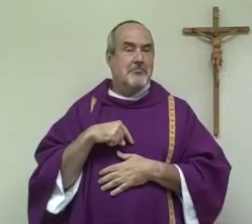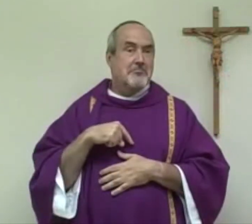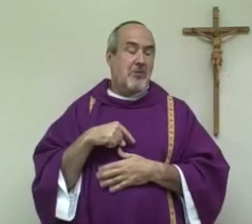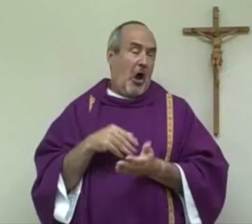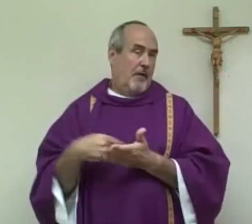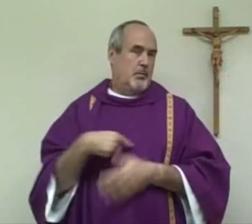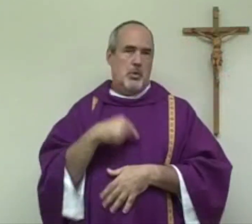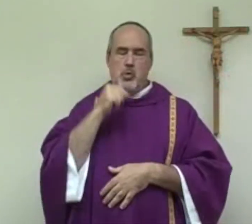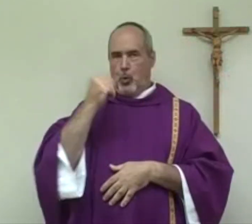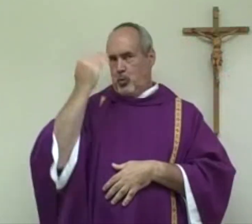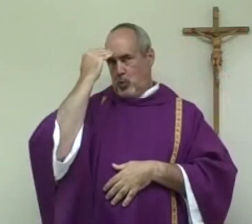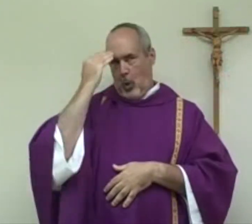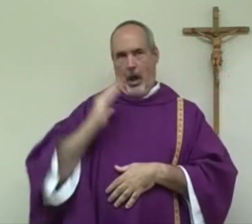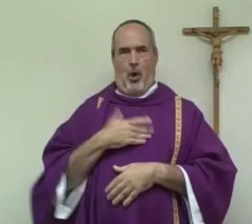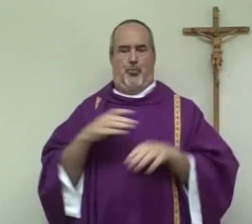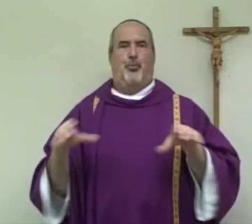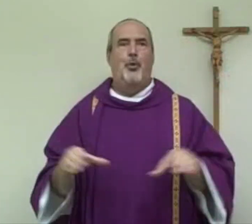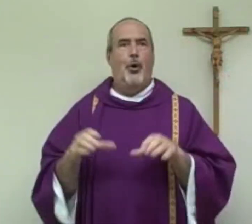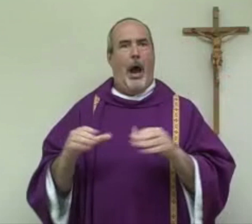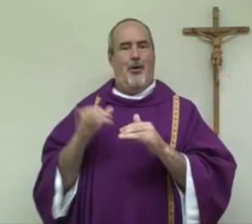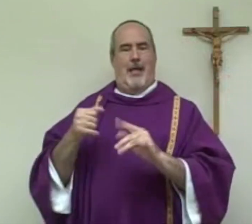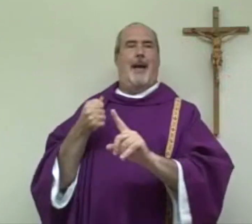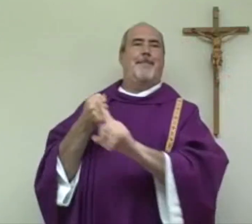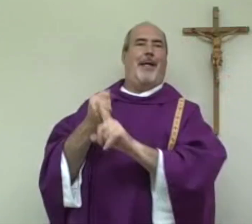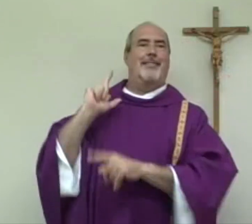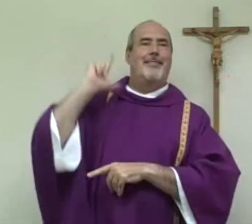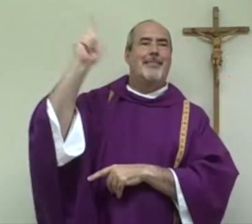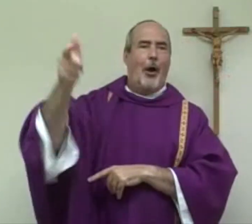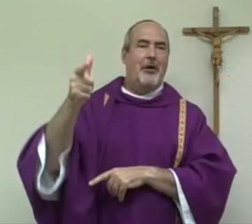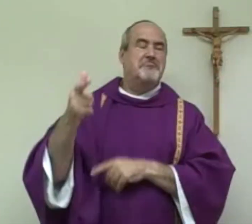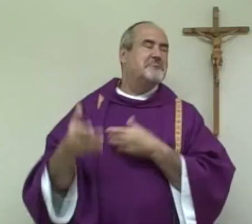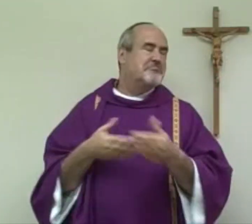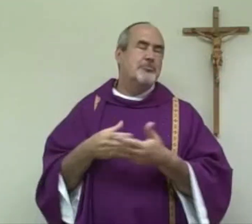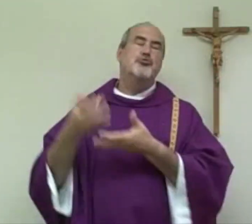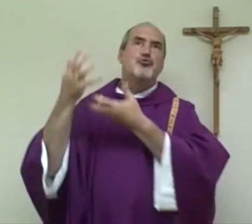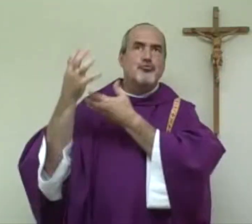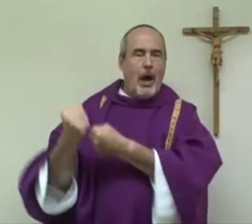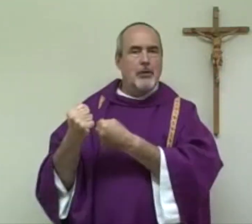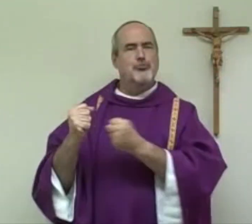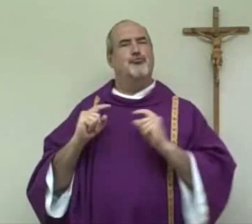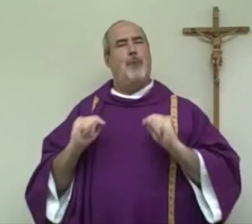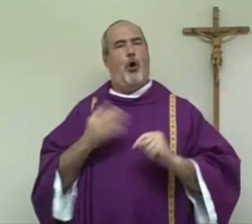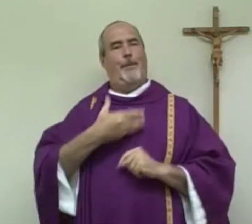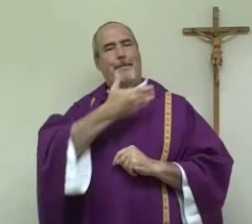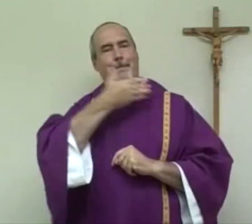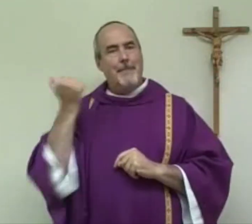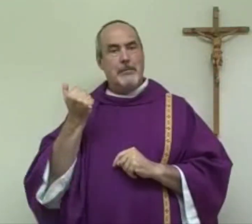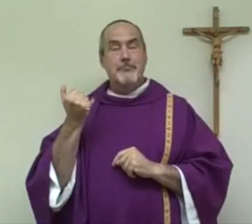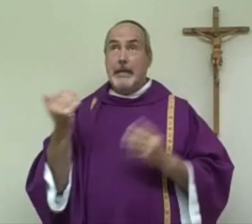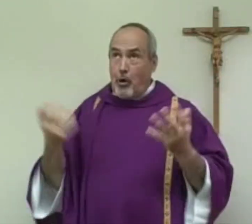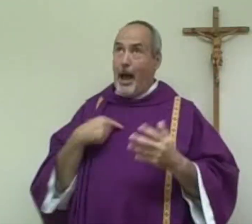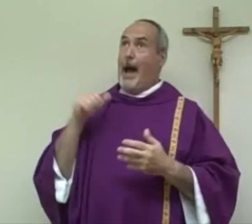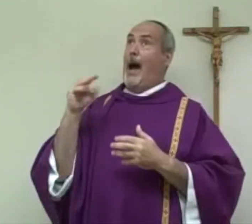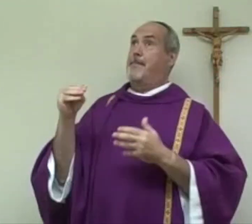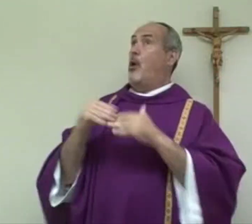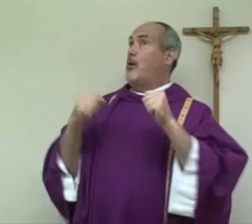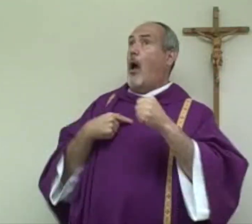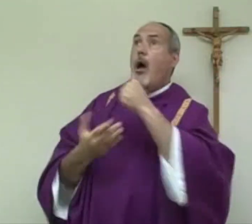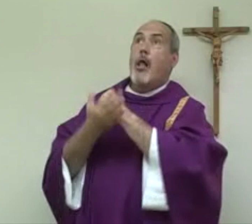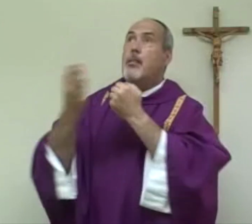went on to do wonderful works. And sometimes we don't know how what we do is going to impact other people. And